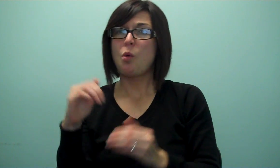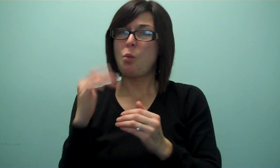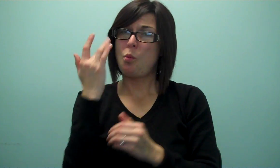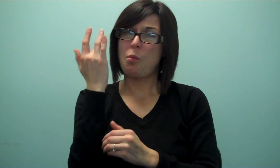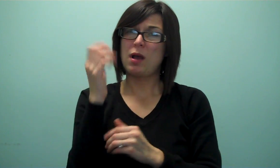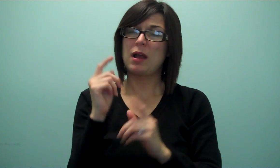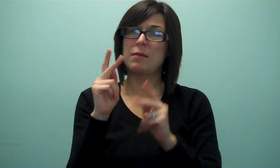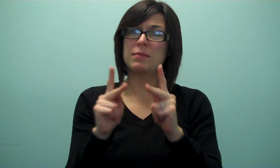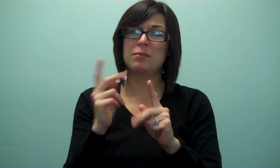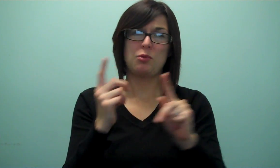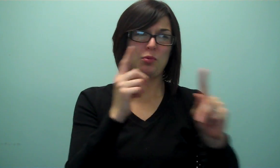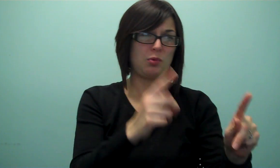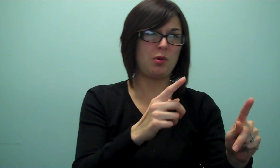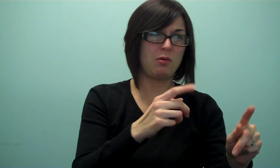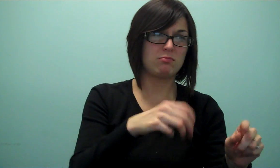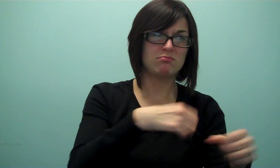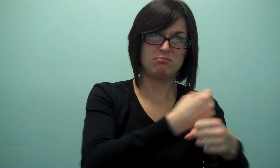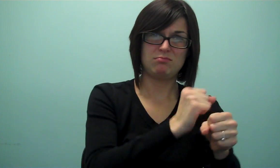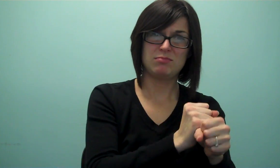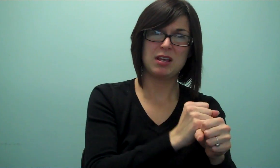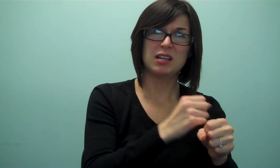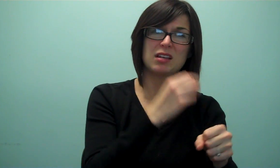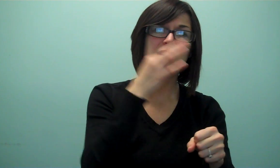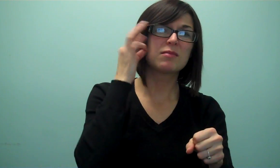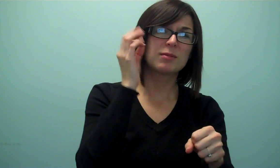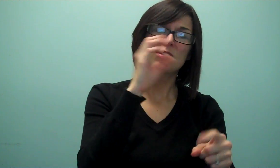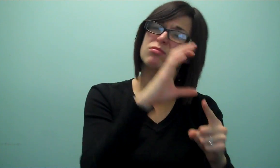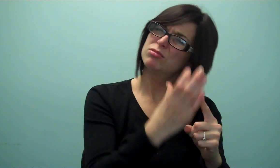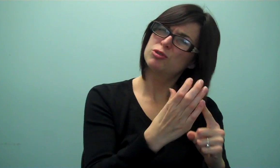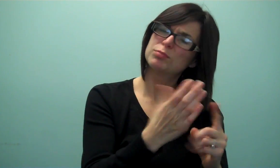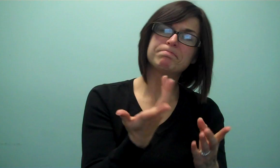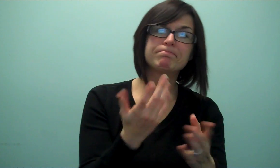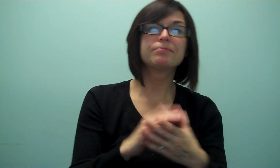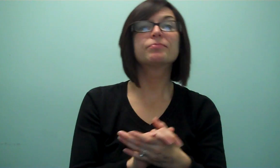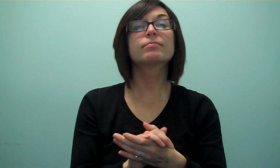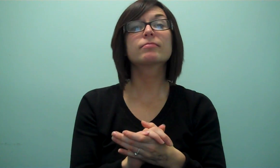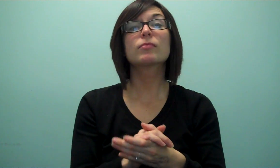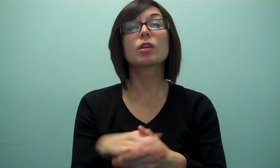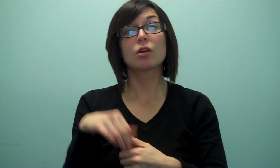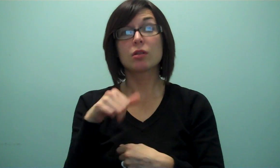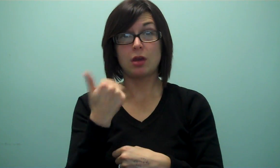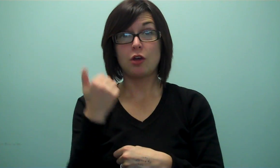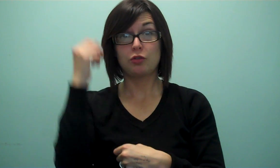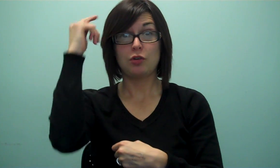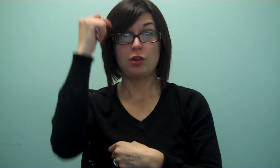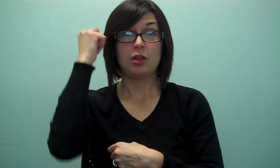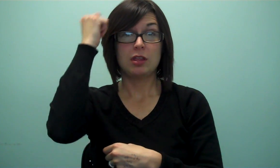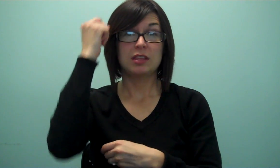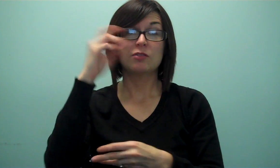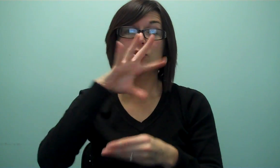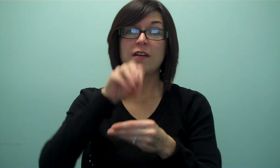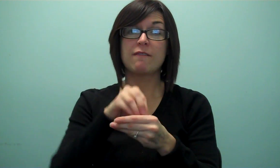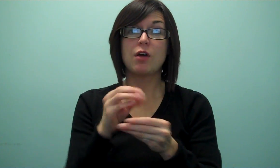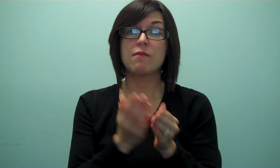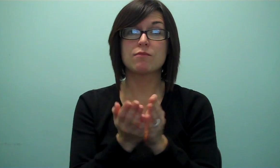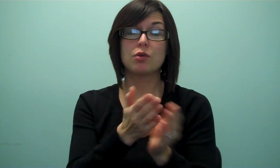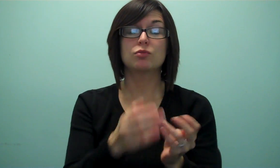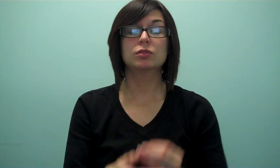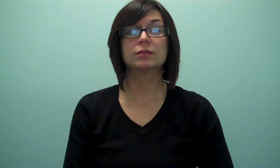Our next theories actually involve boats. That's right, boats. It is probably hard to believe